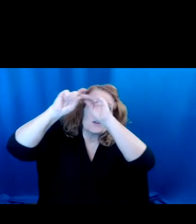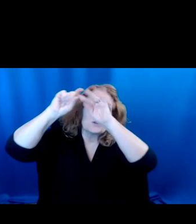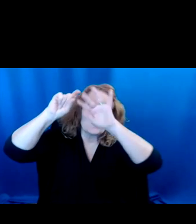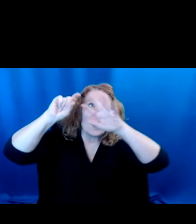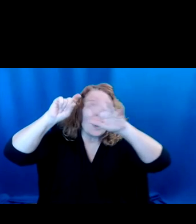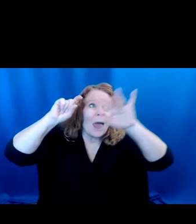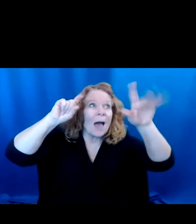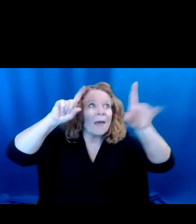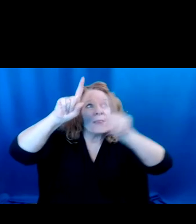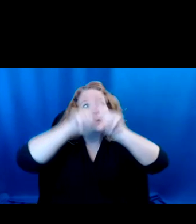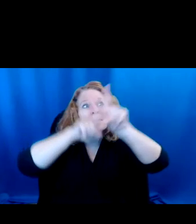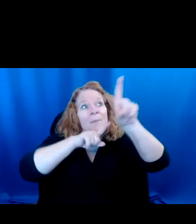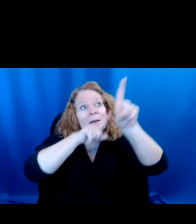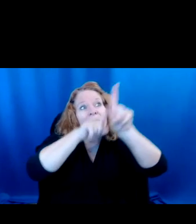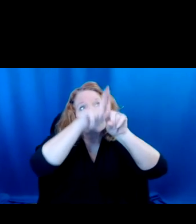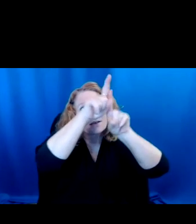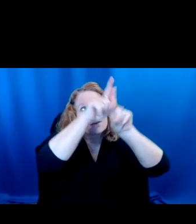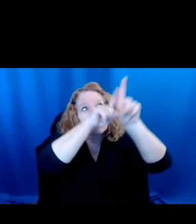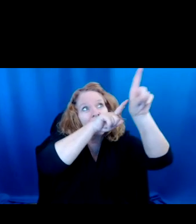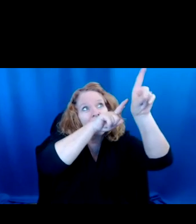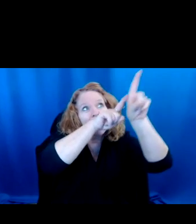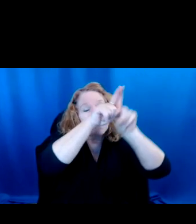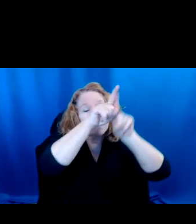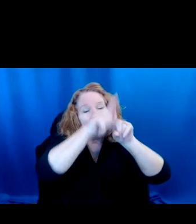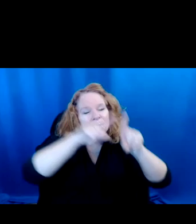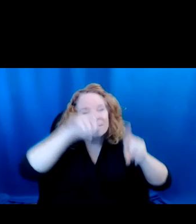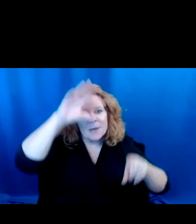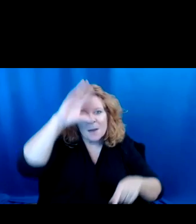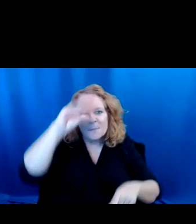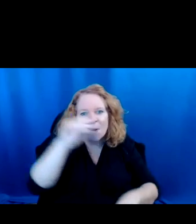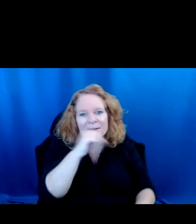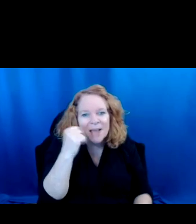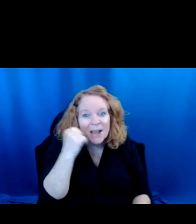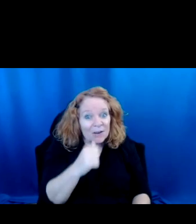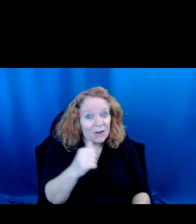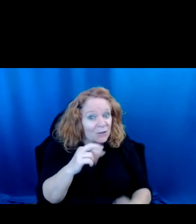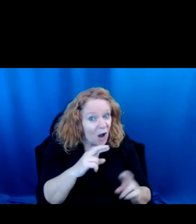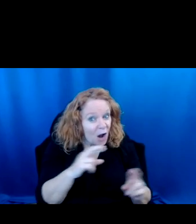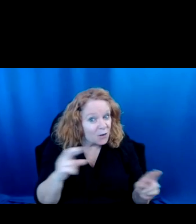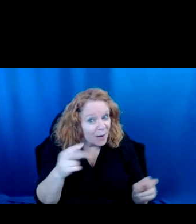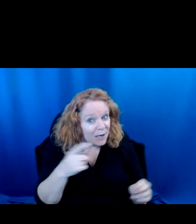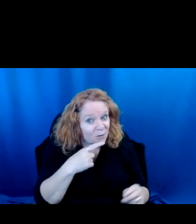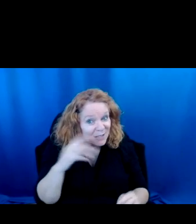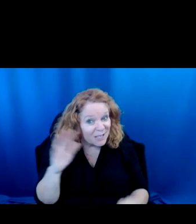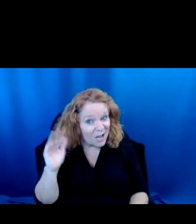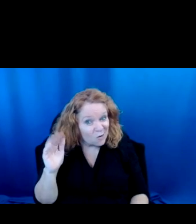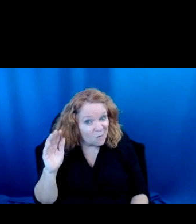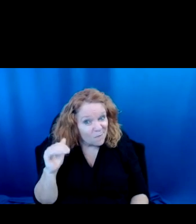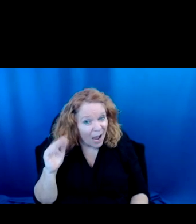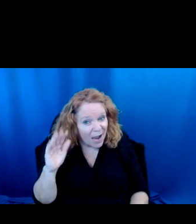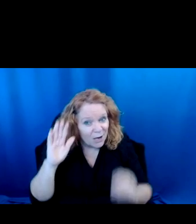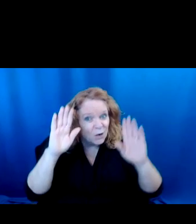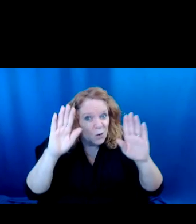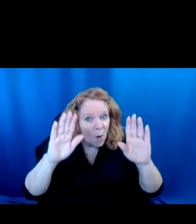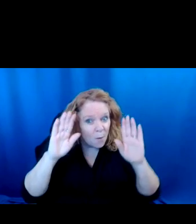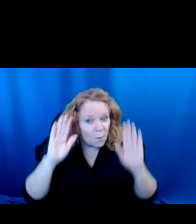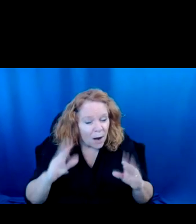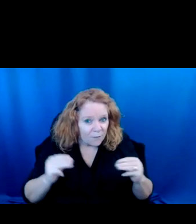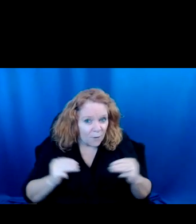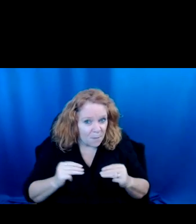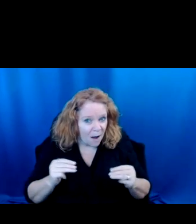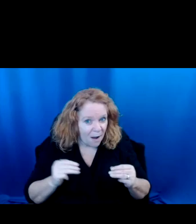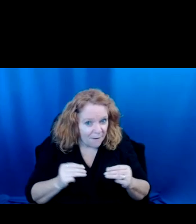the Milky Way. Boys and girls, getting ready to say goodbye to our wonderful little